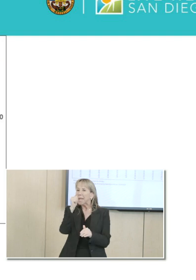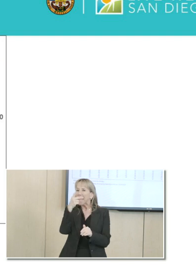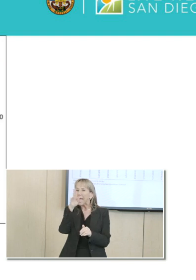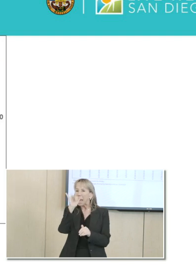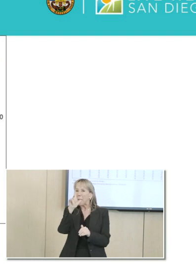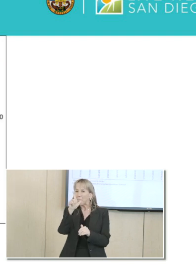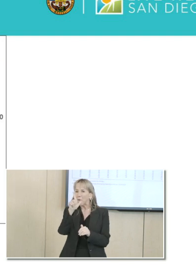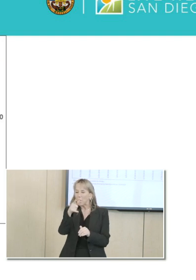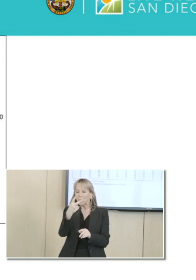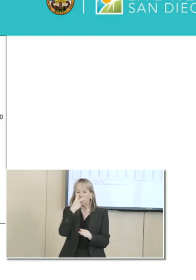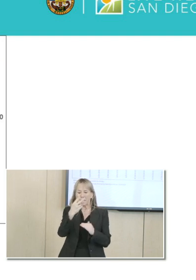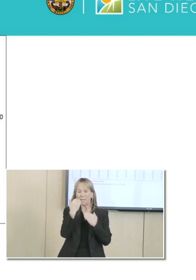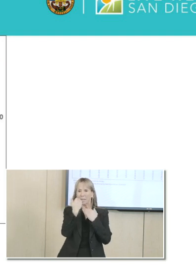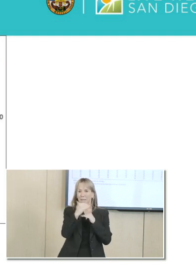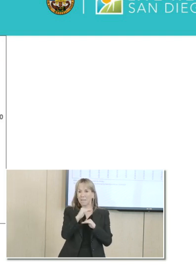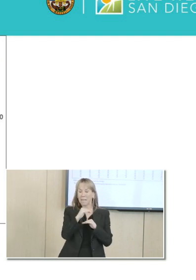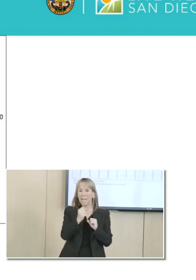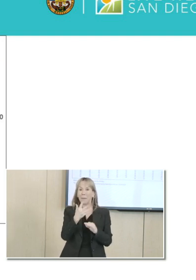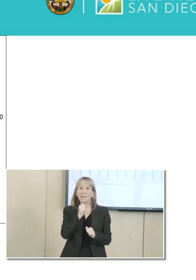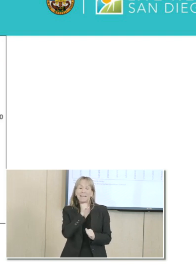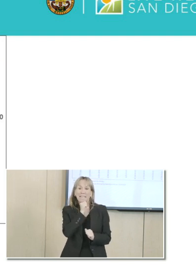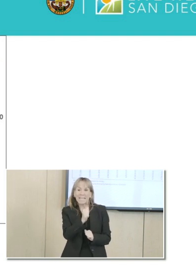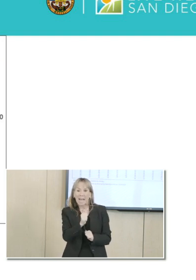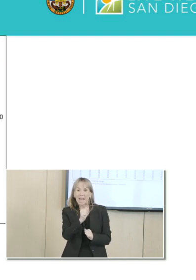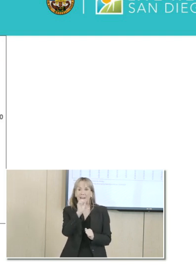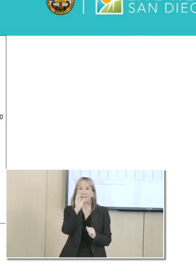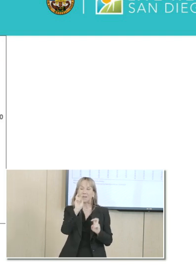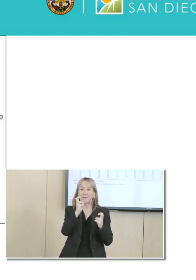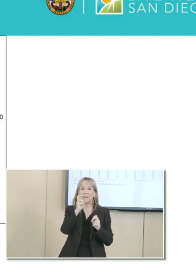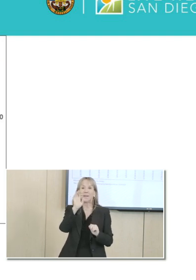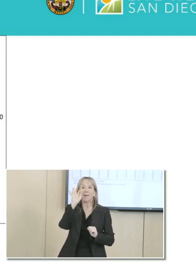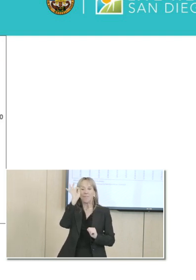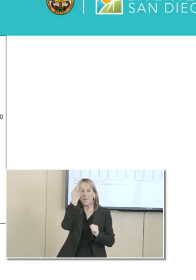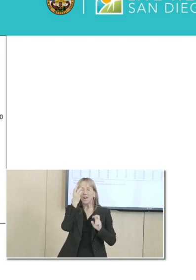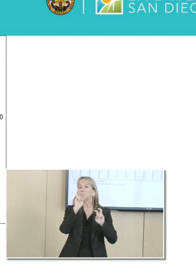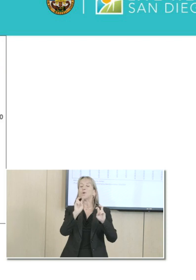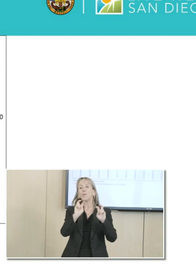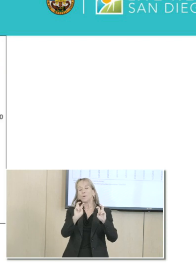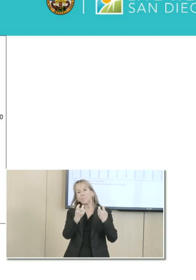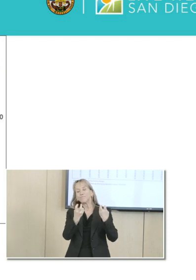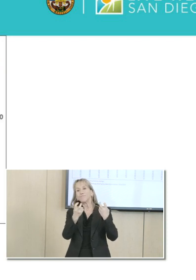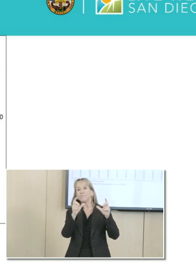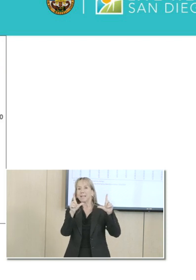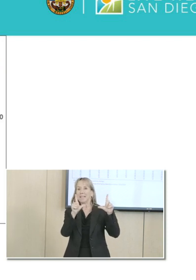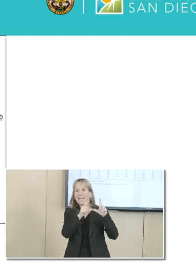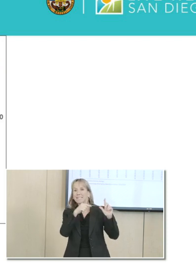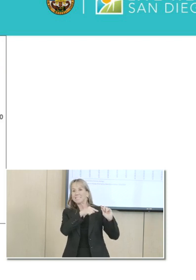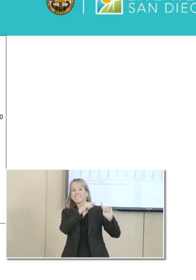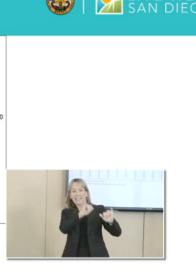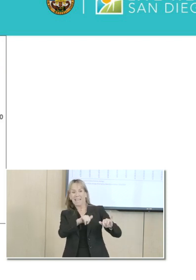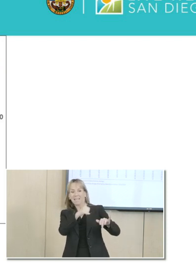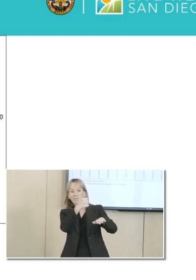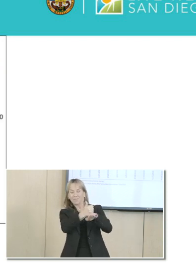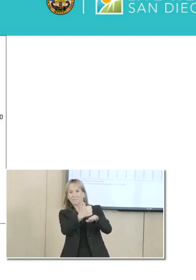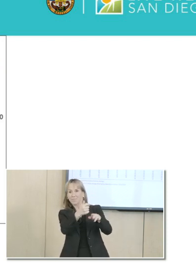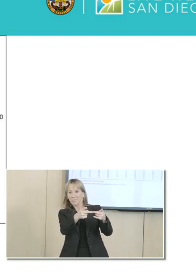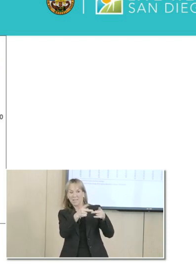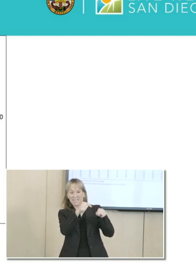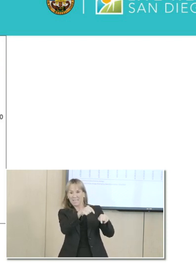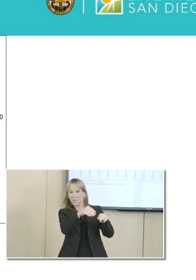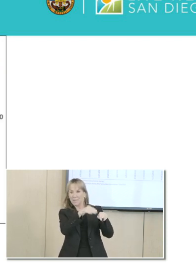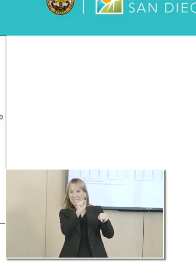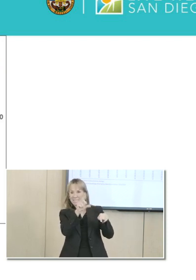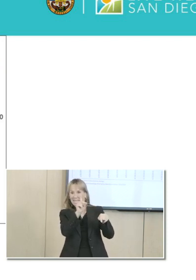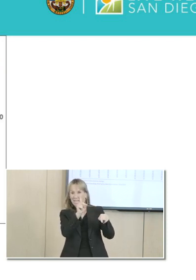the limit of the number of non-federal licensed beds that are in the county of San Diego. And if we look at